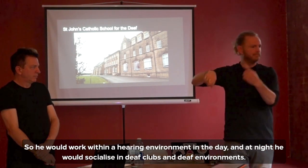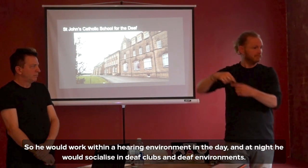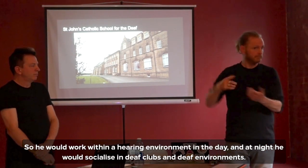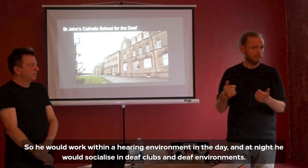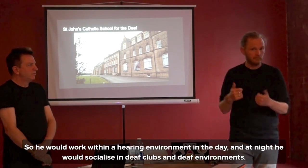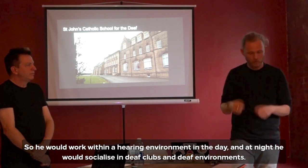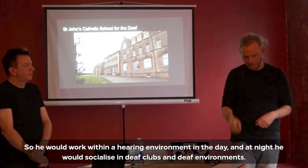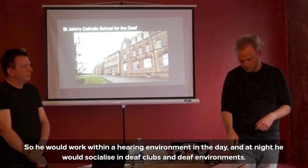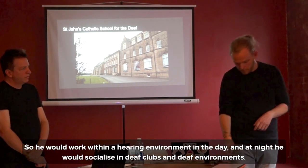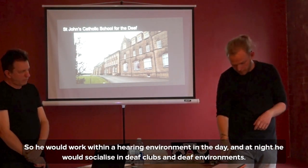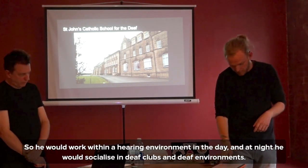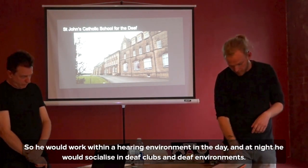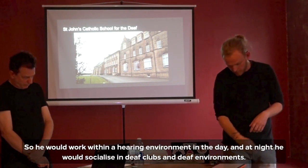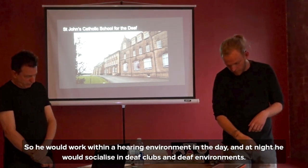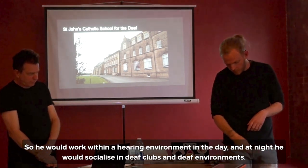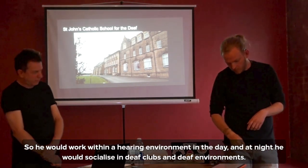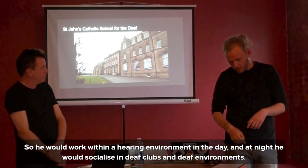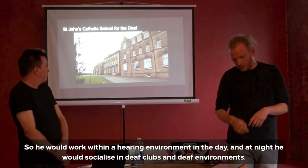would socialise in deaf clubs and deaf environments.